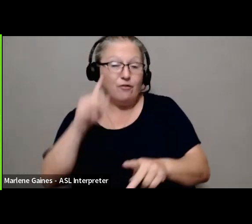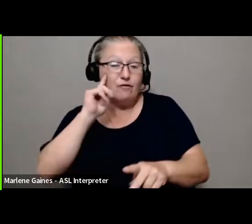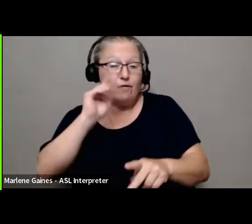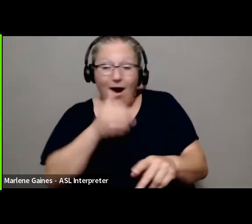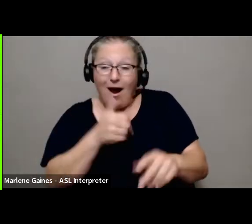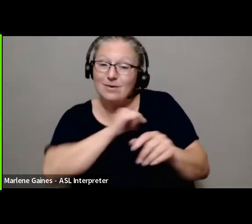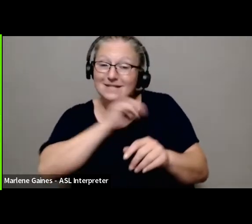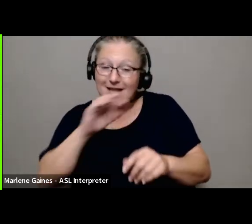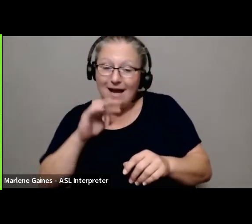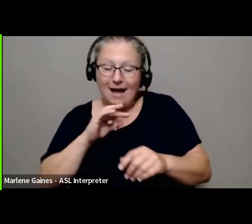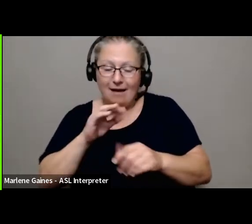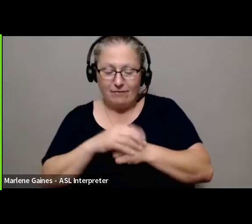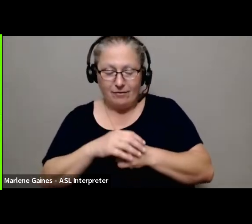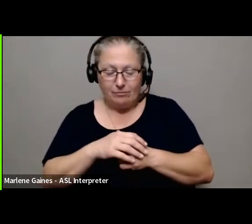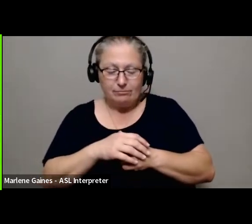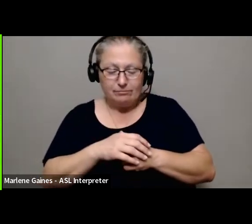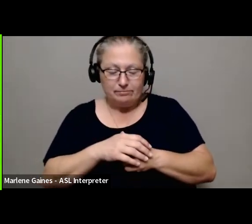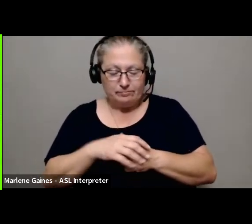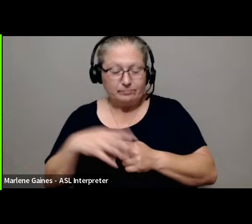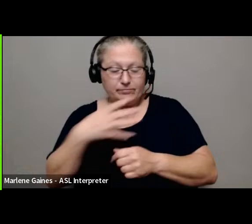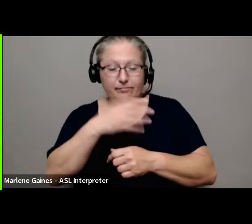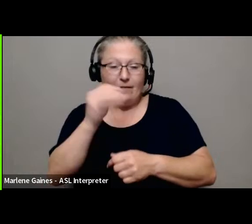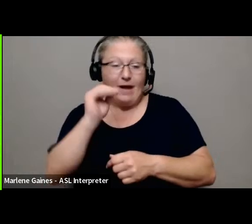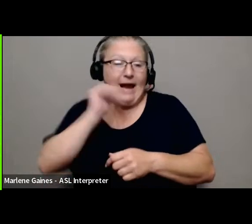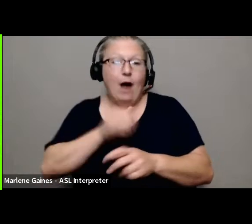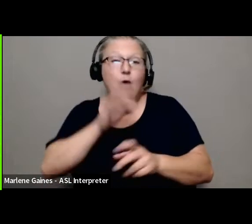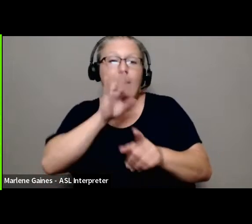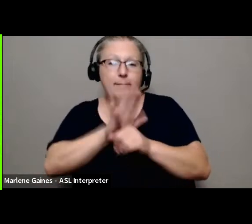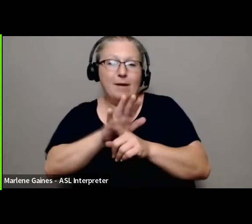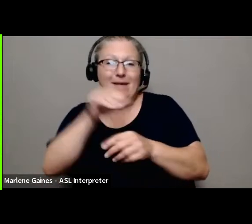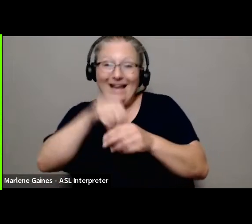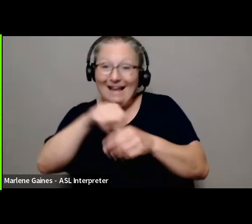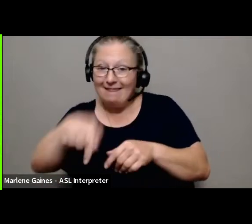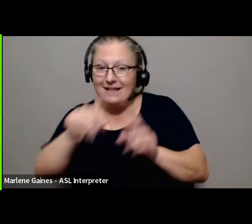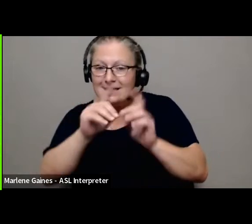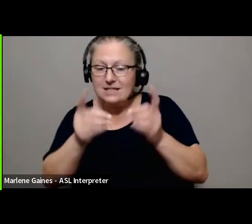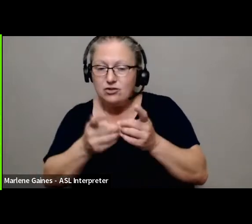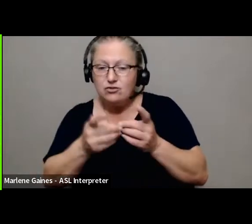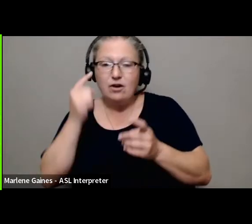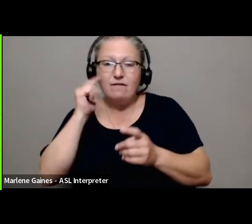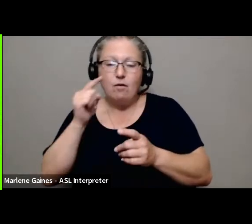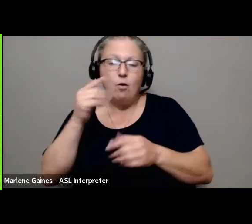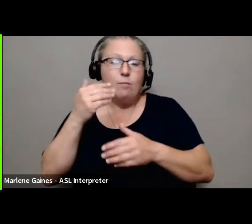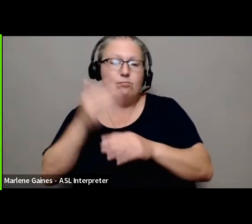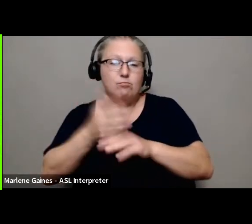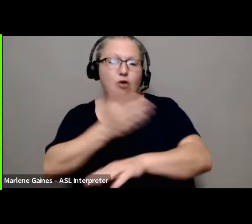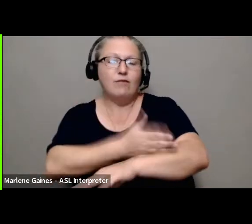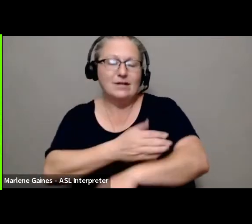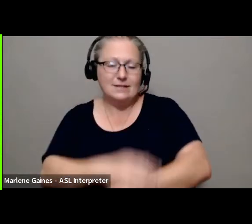and the commitment that we have in this district for progress.